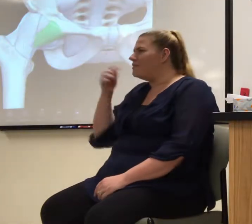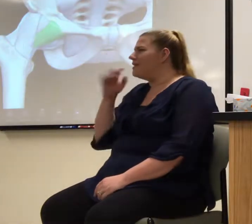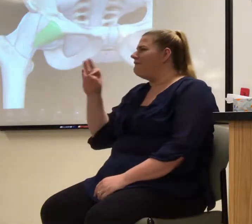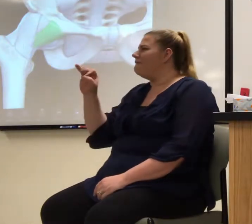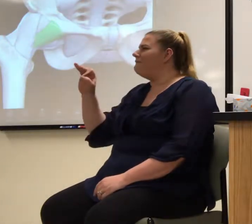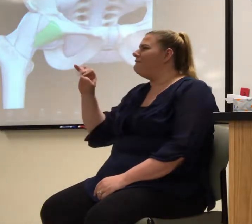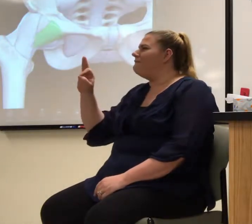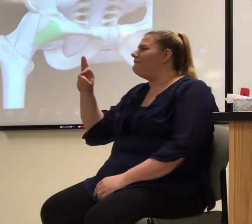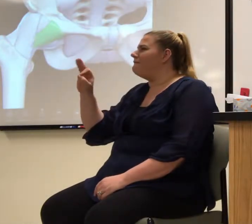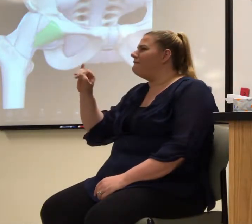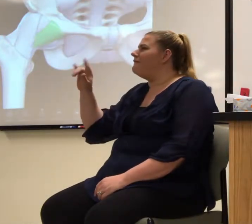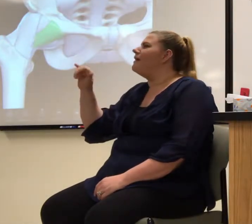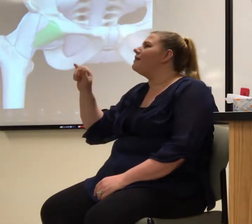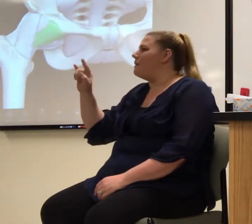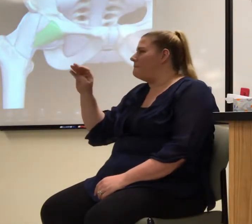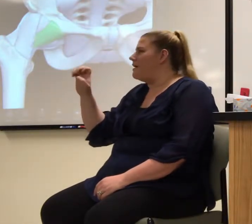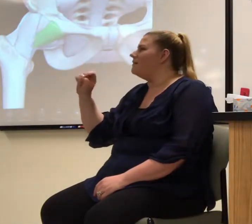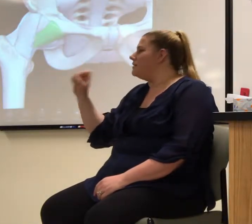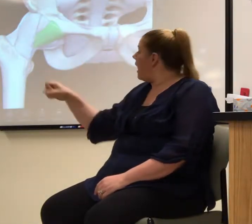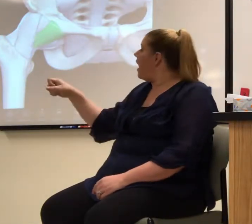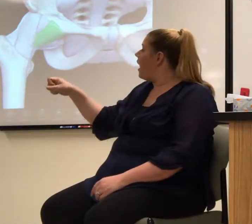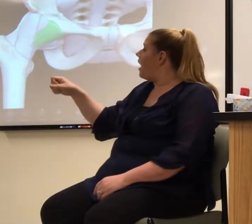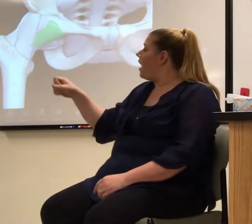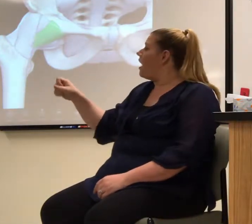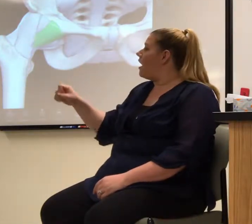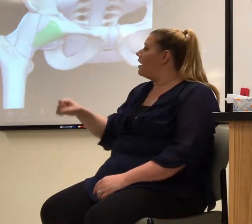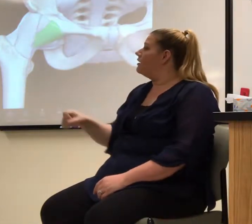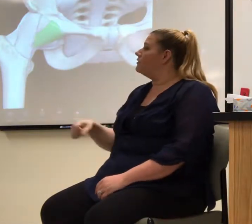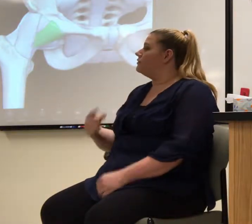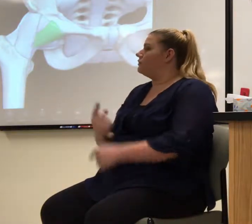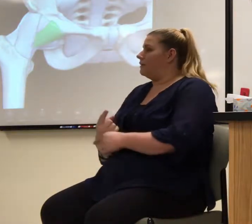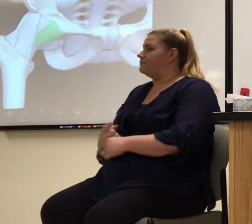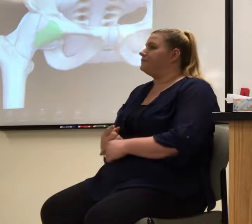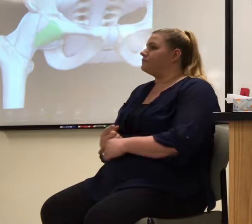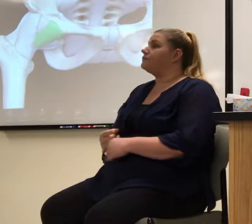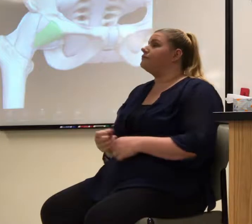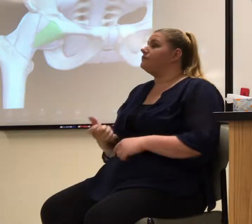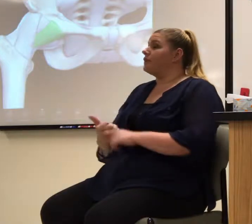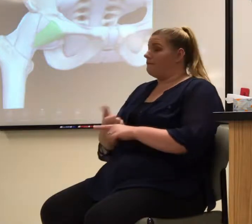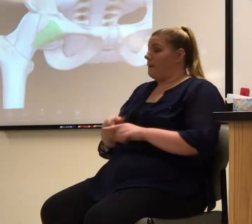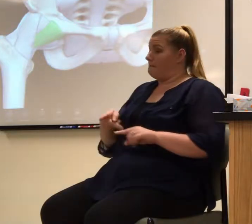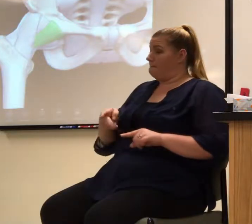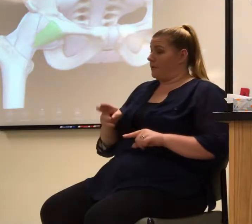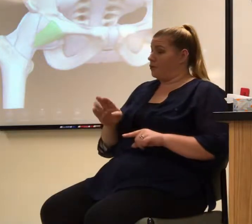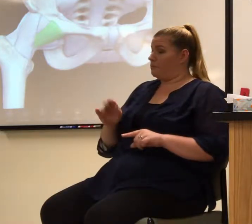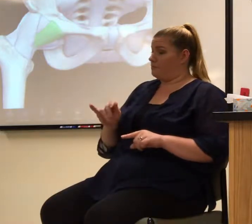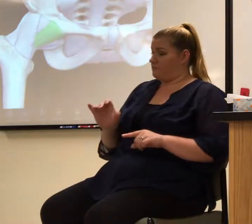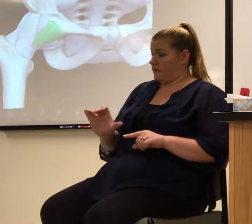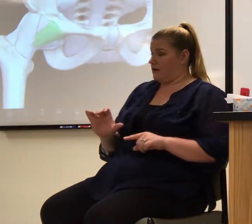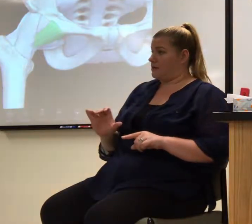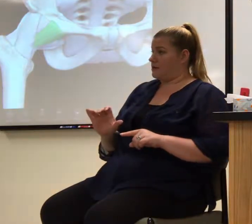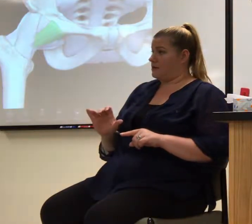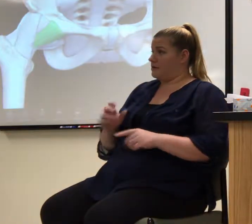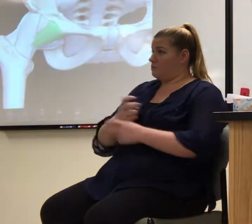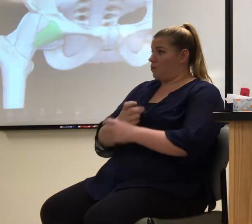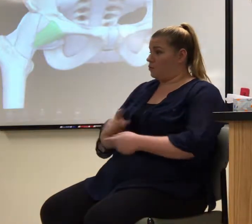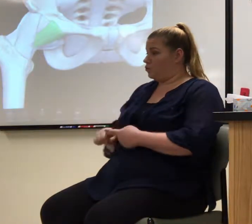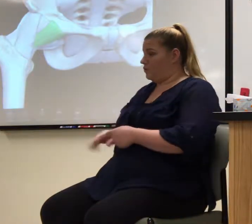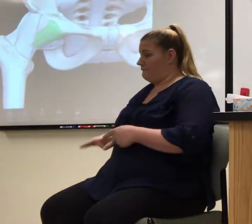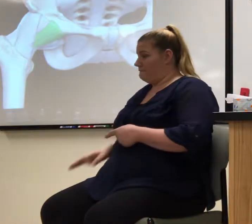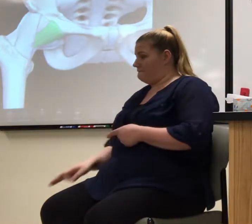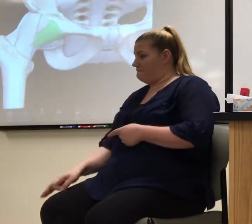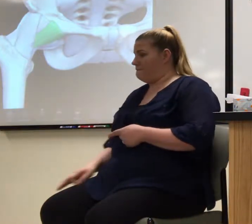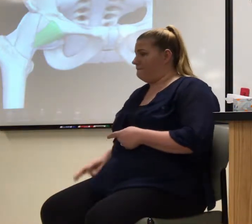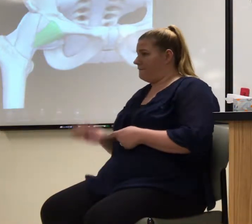Meaning it goes from the pubic bone to the femur. So it's kind of in the front because it's on the pubis.